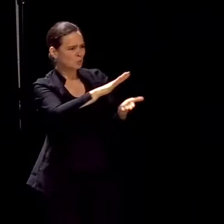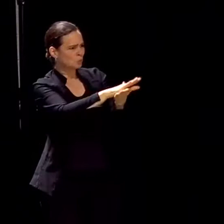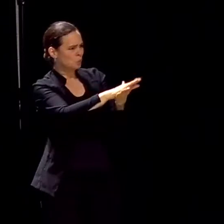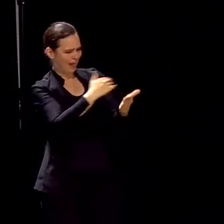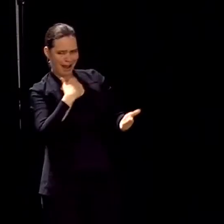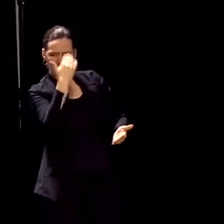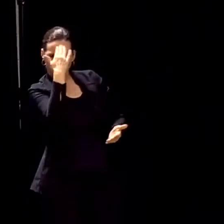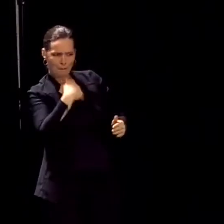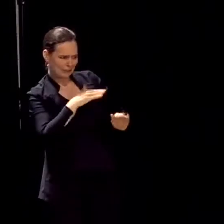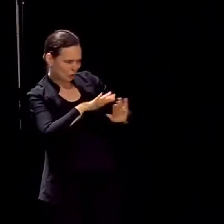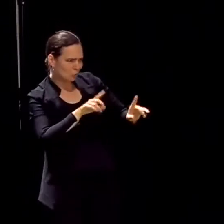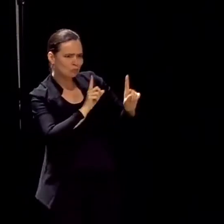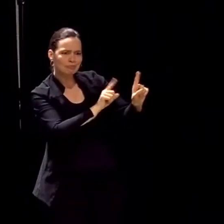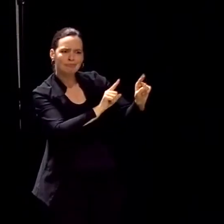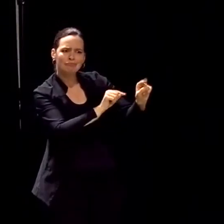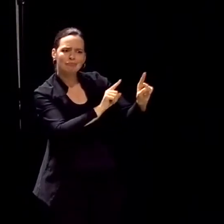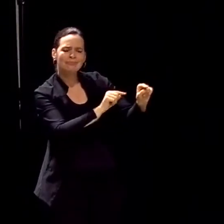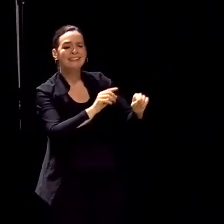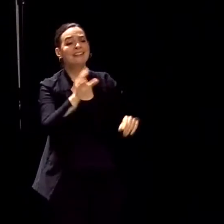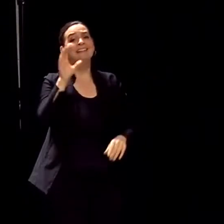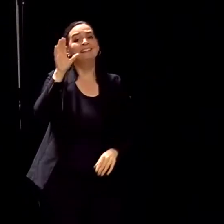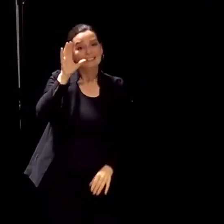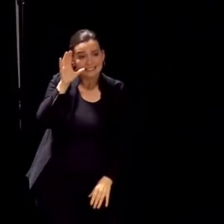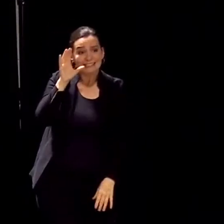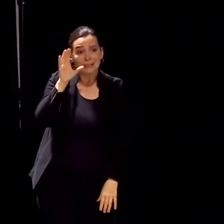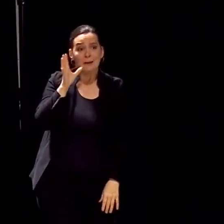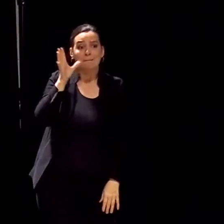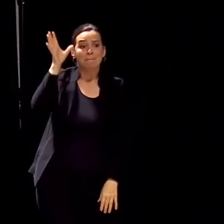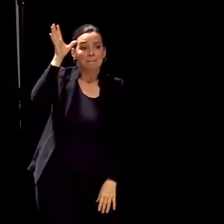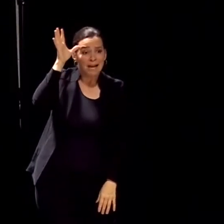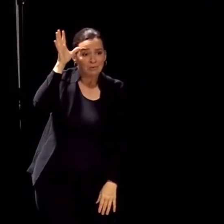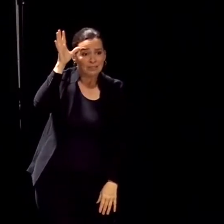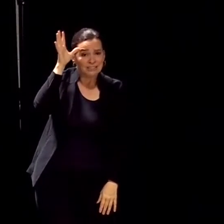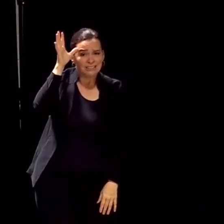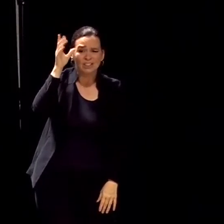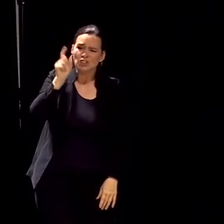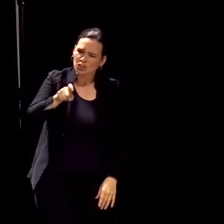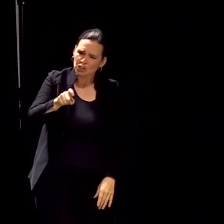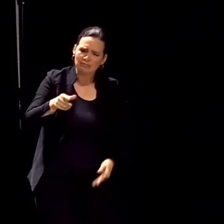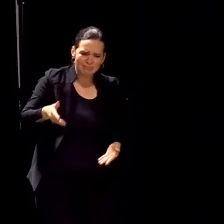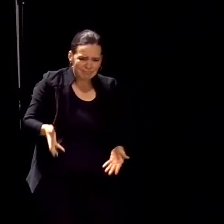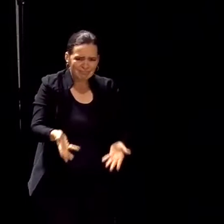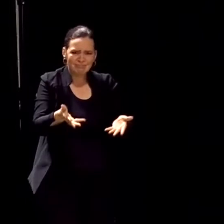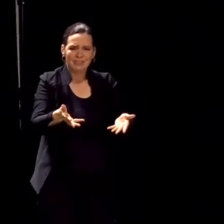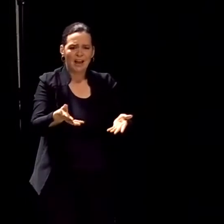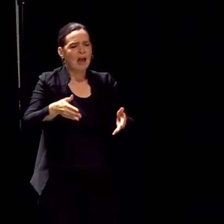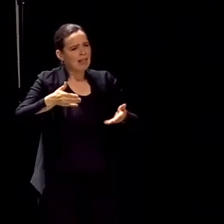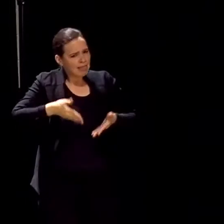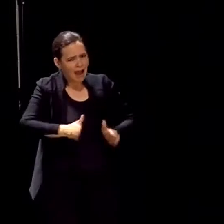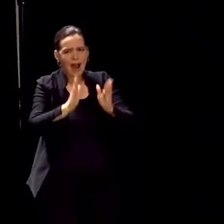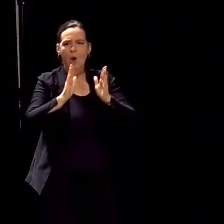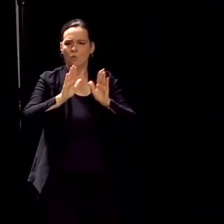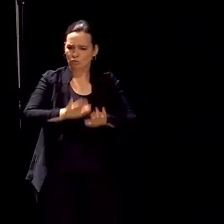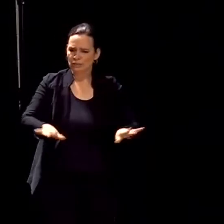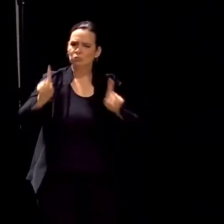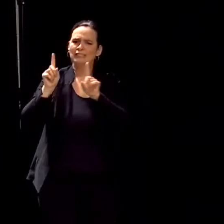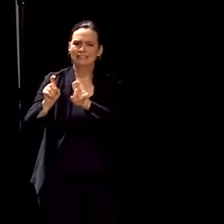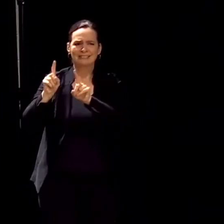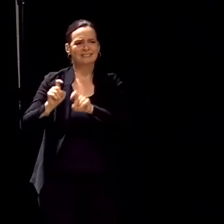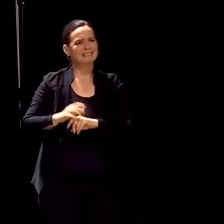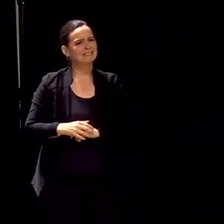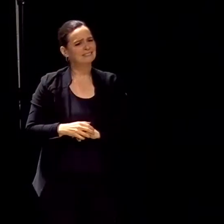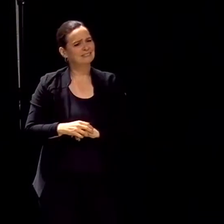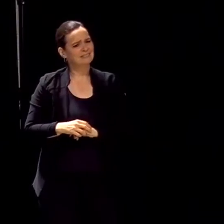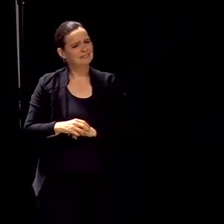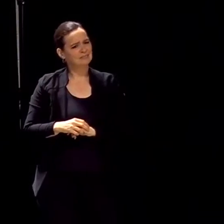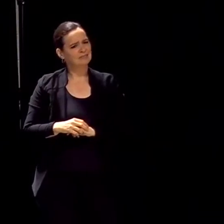kids with their friends and talking about their day. The value of that as parents means a lot. So as parents, we need to make sure that